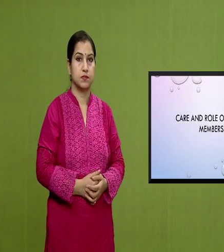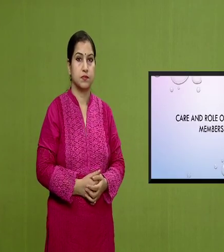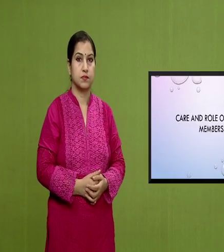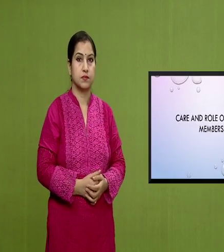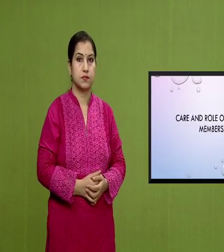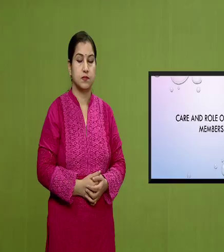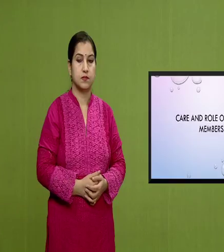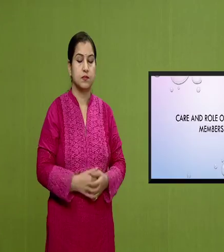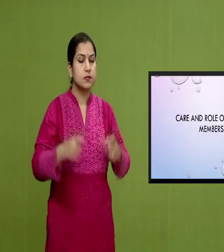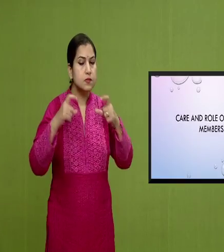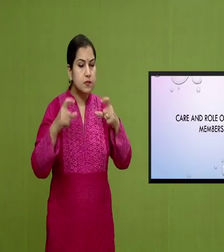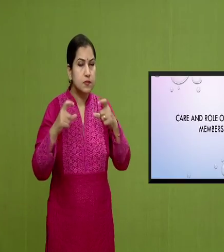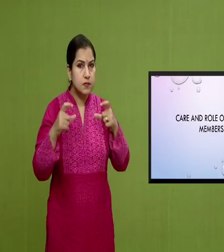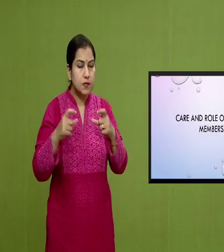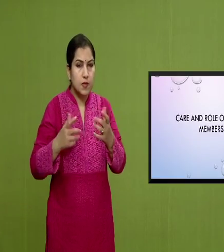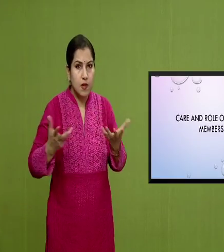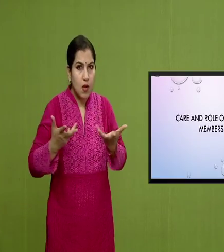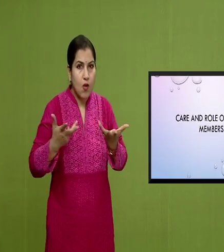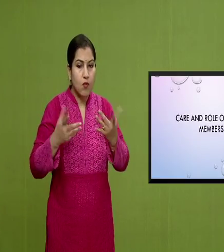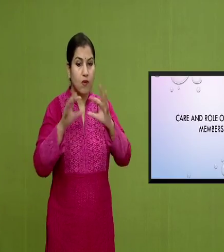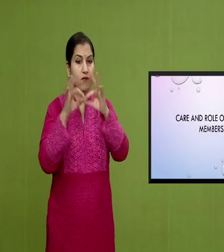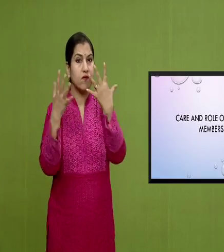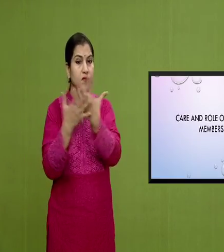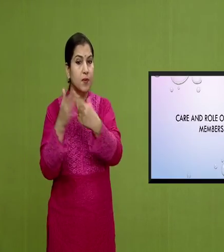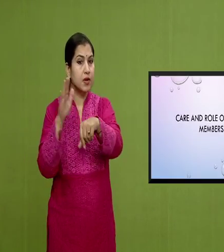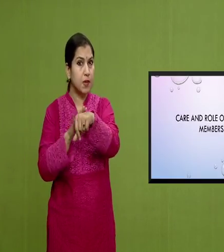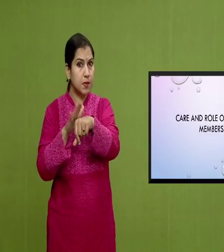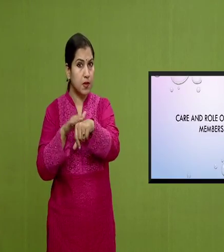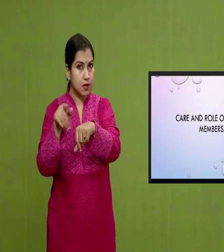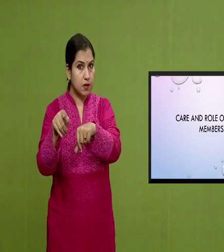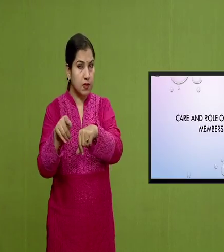Taking care of family members.